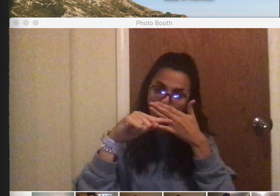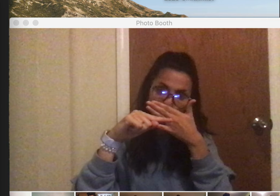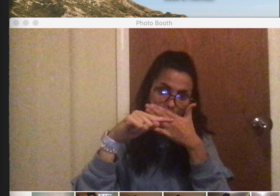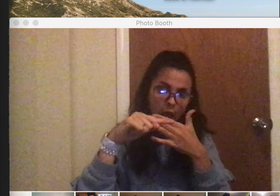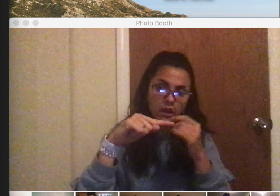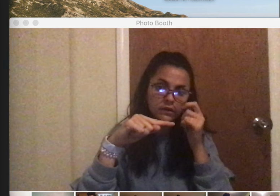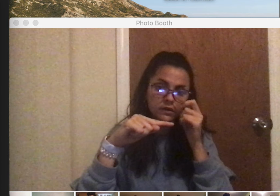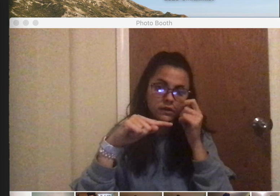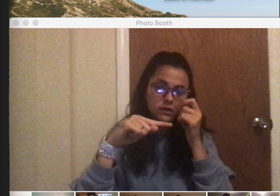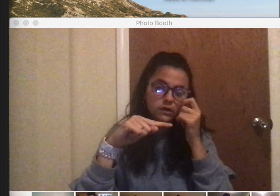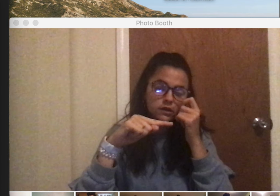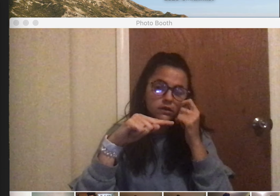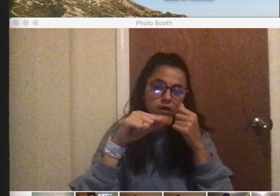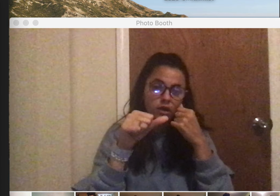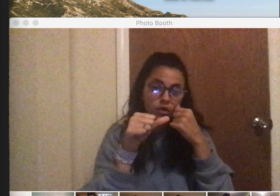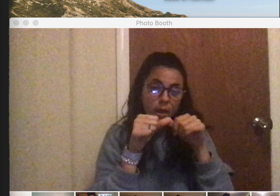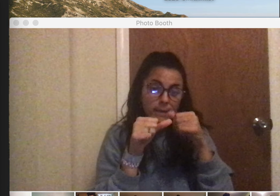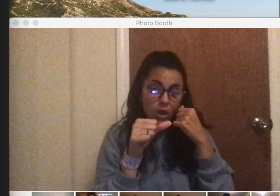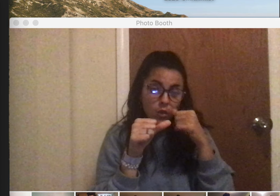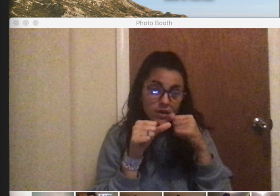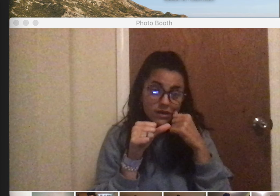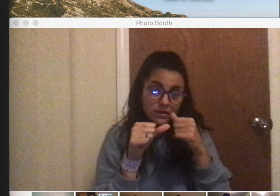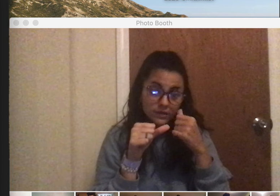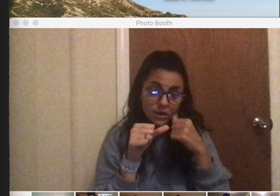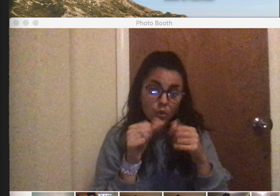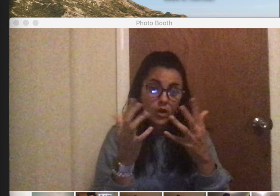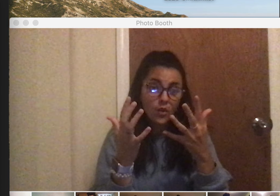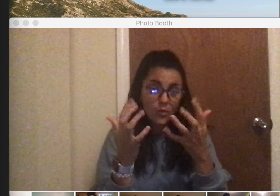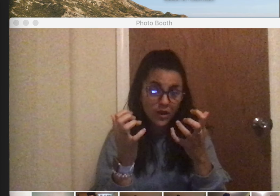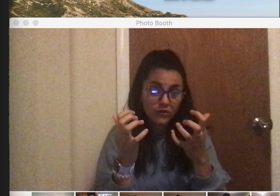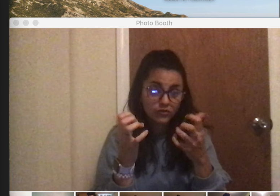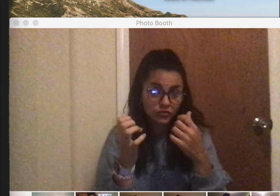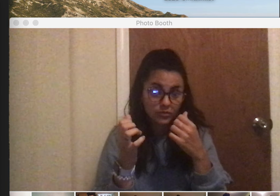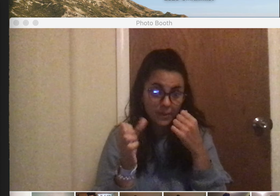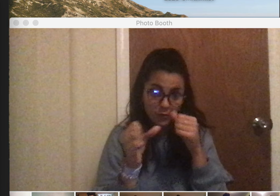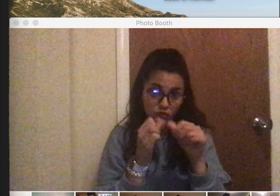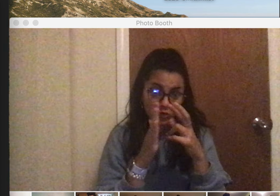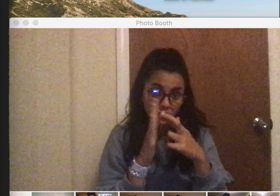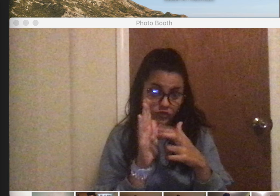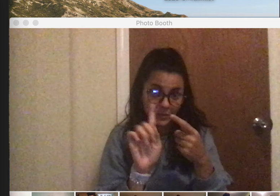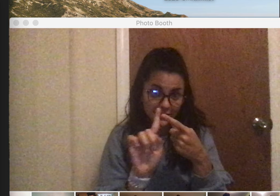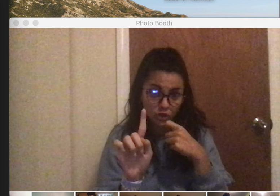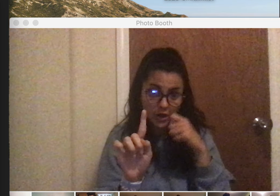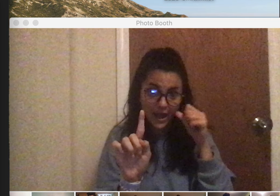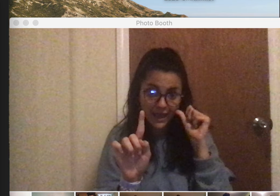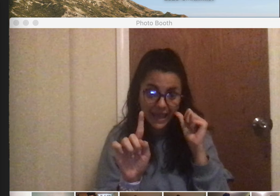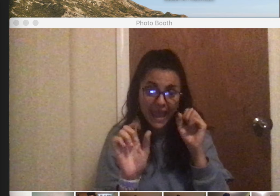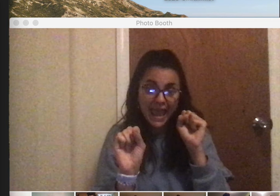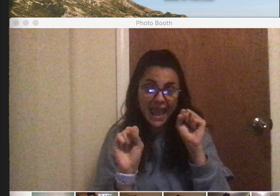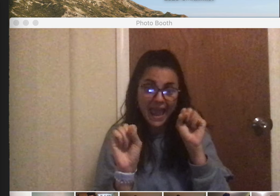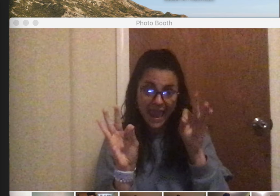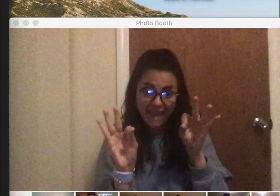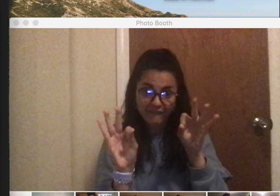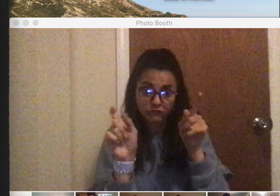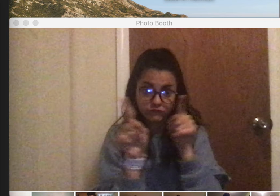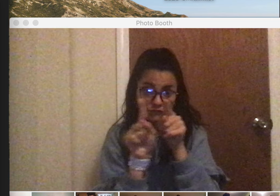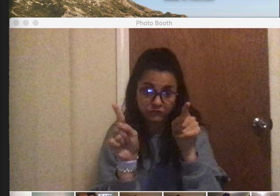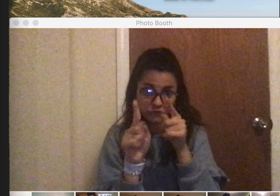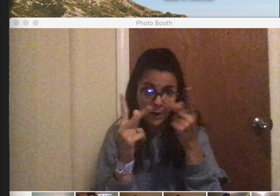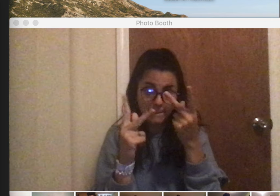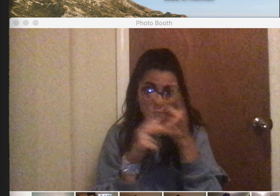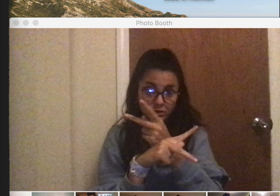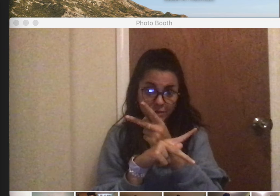we want to add the exponents here. So again, going back to a rule from yesterday, we're going to have negative 3